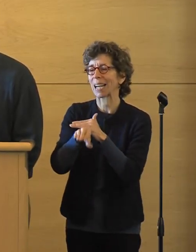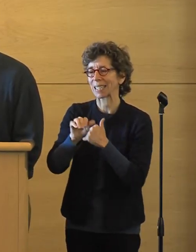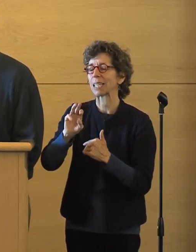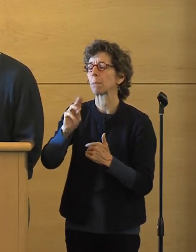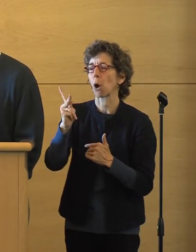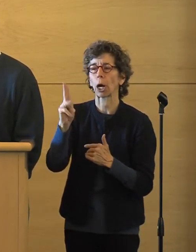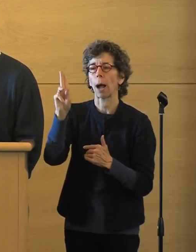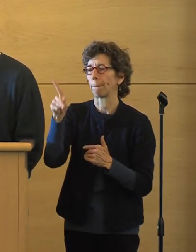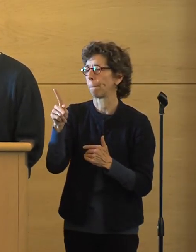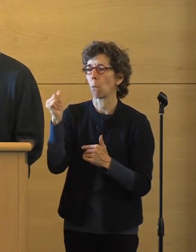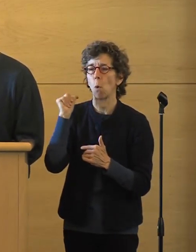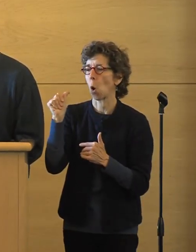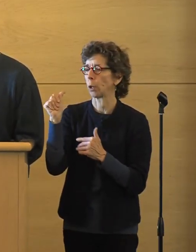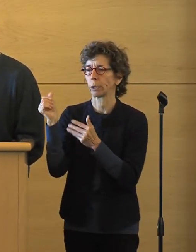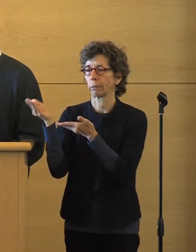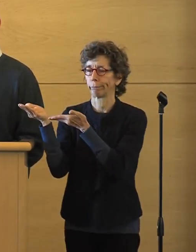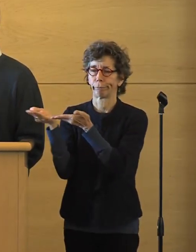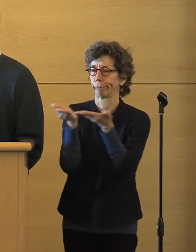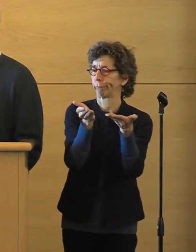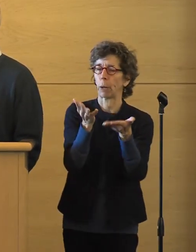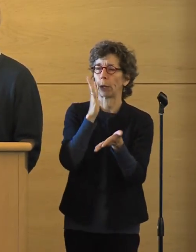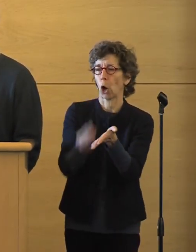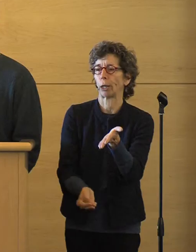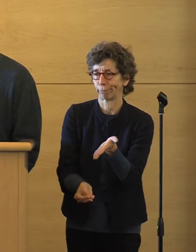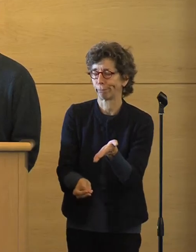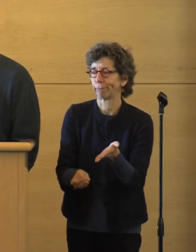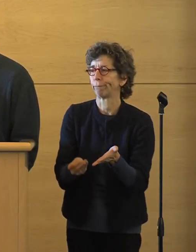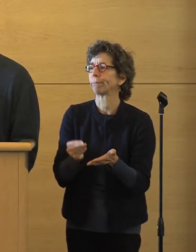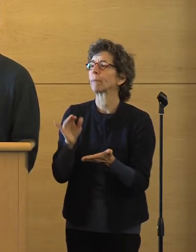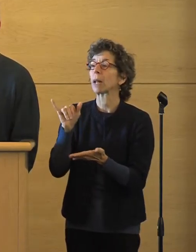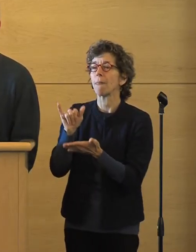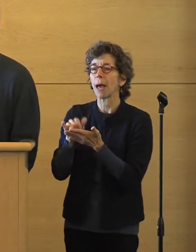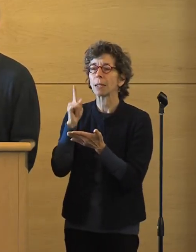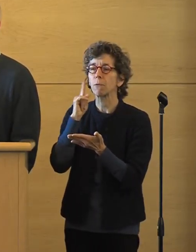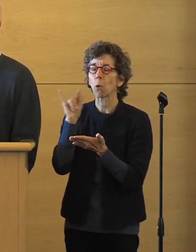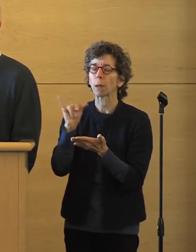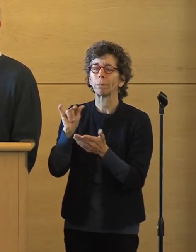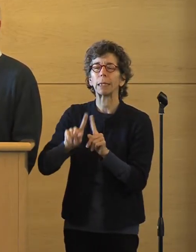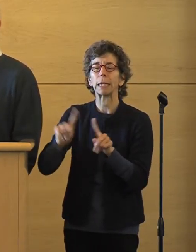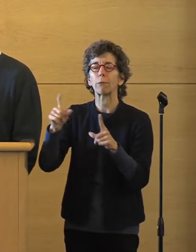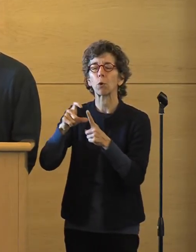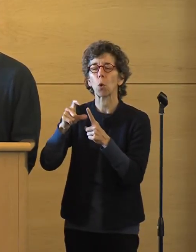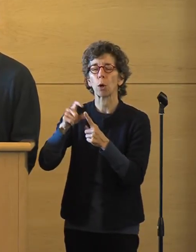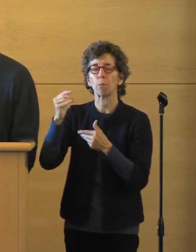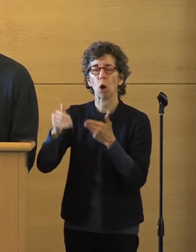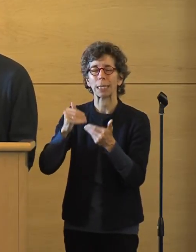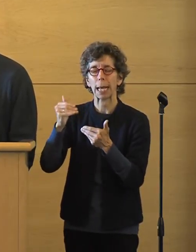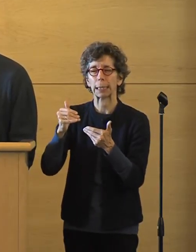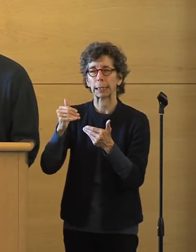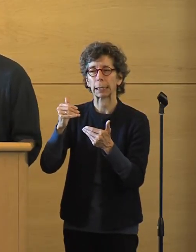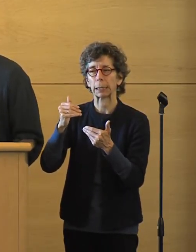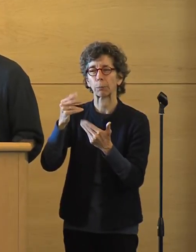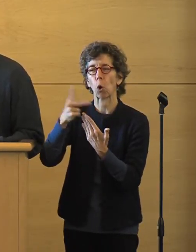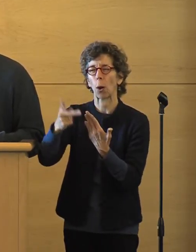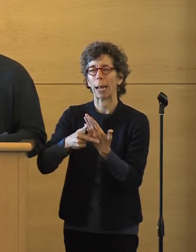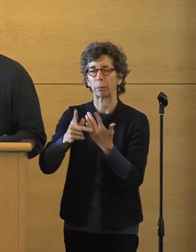it doesn't work that way. If you have a tagged PDF that has some accessibility, you import it into Word, then apparently you